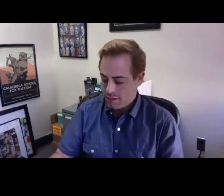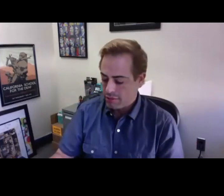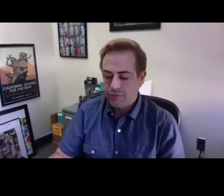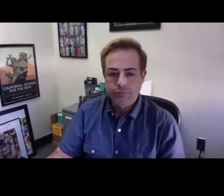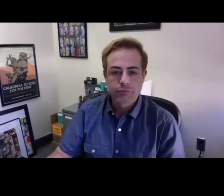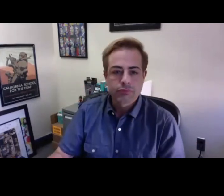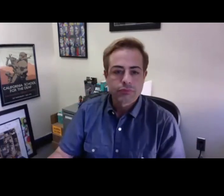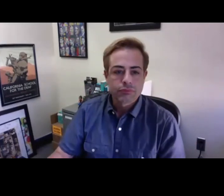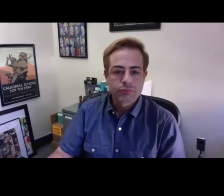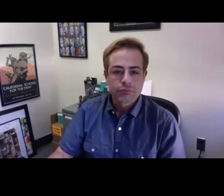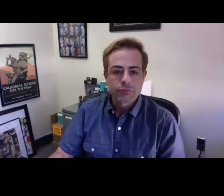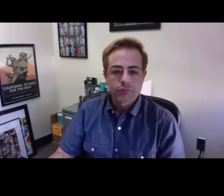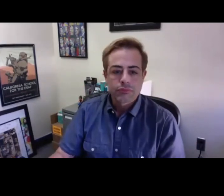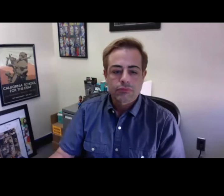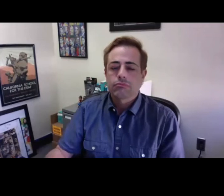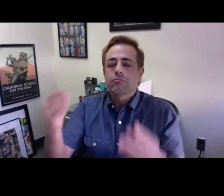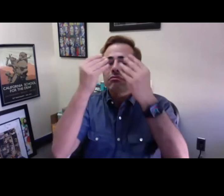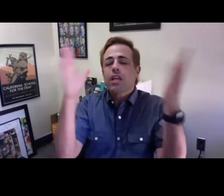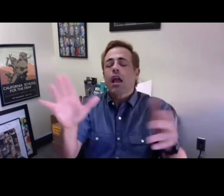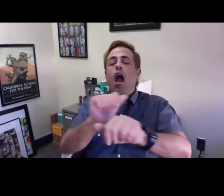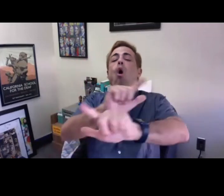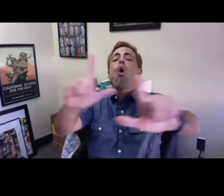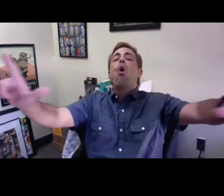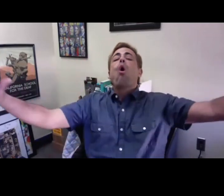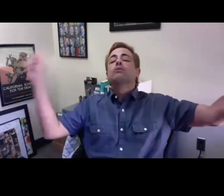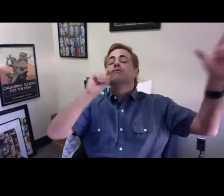natural, and we do use both of these at CSD.